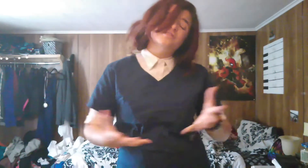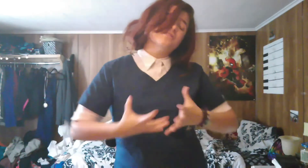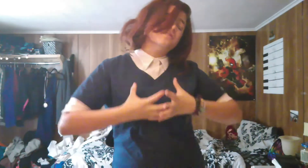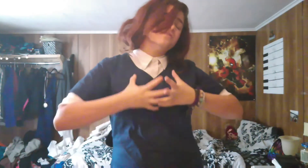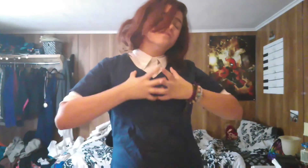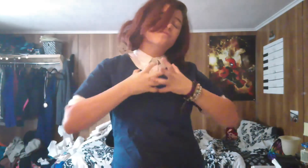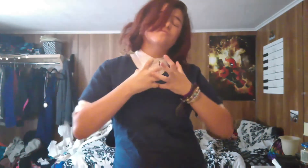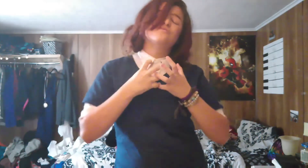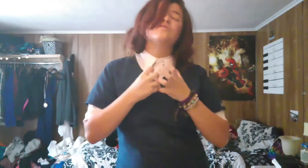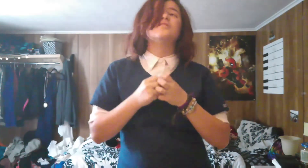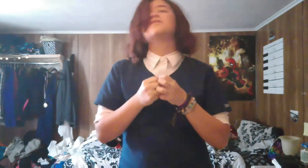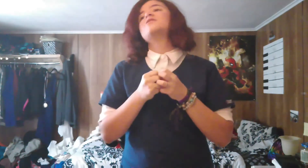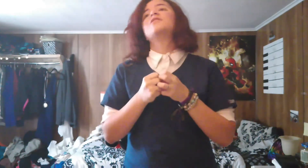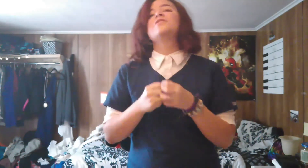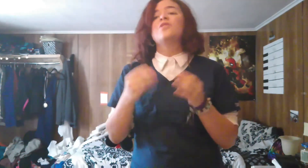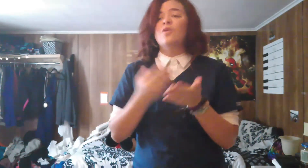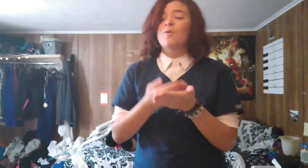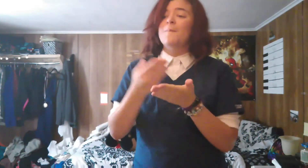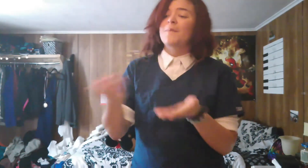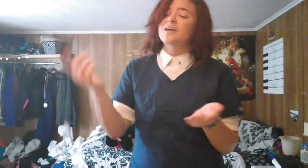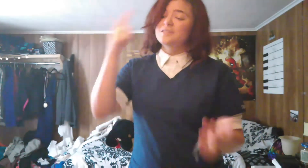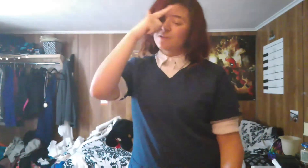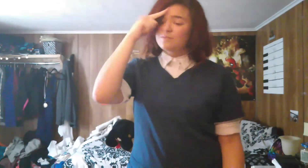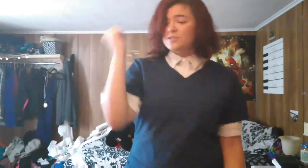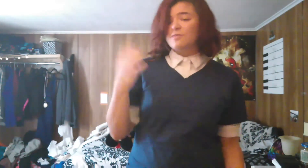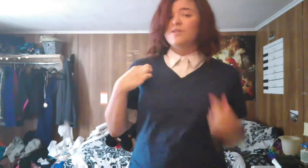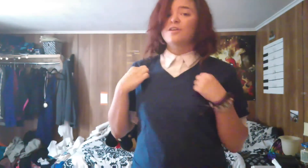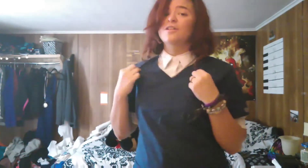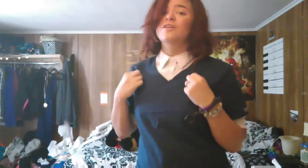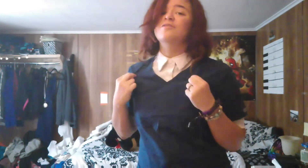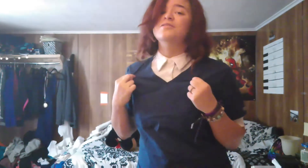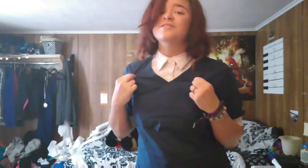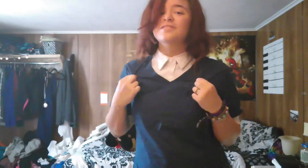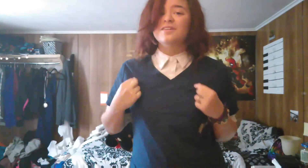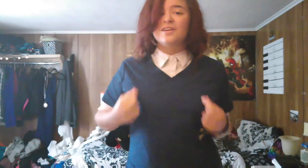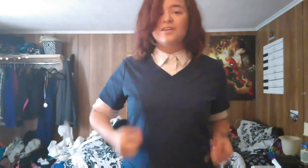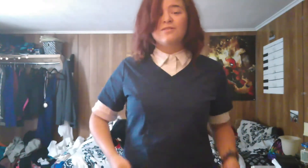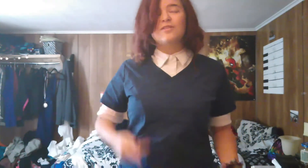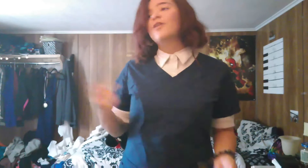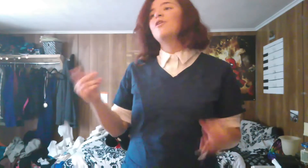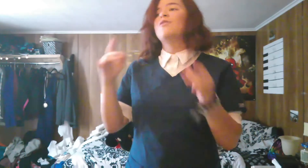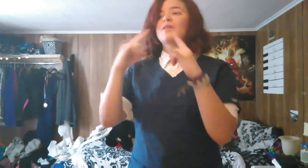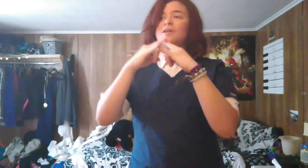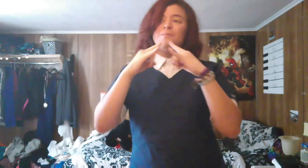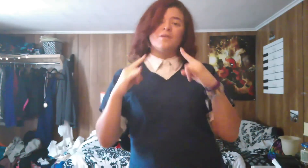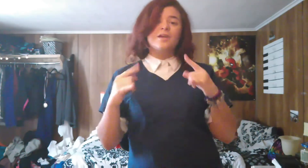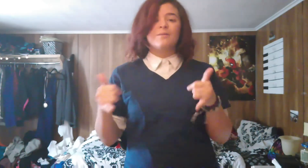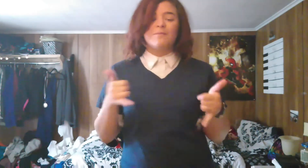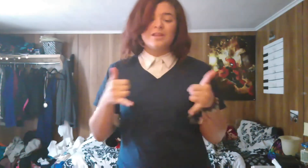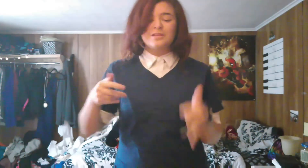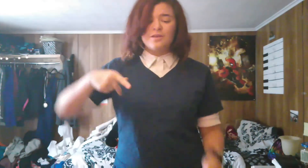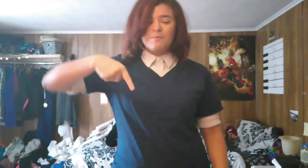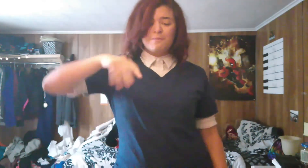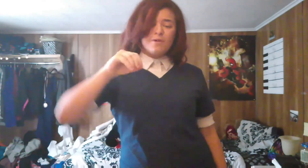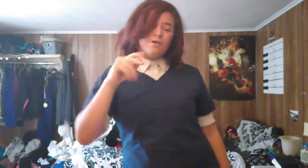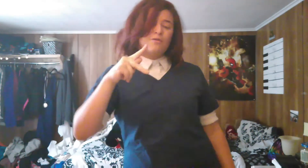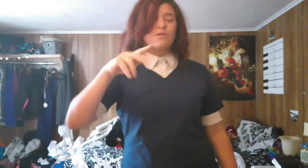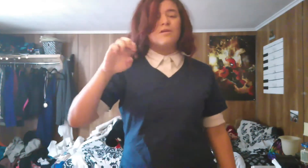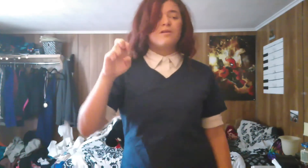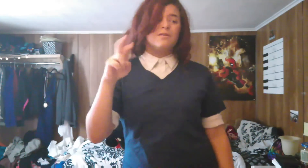a deep breath, and go buy some summer clothes. Go camping, play some poker, and